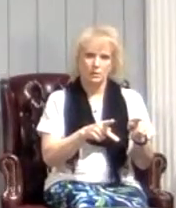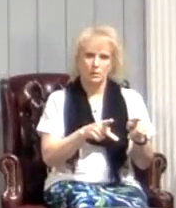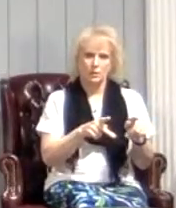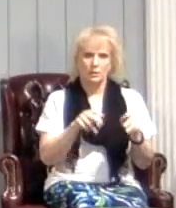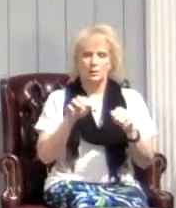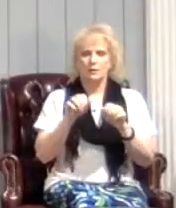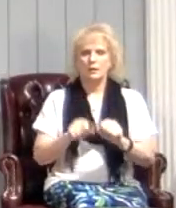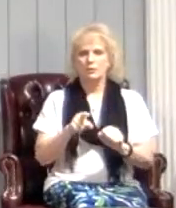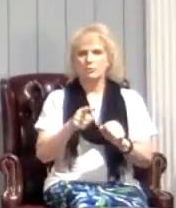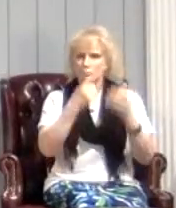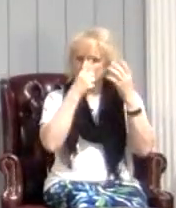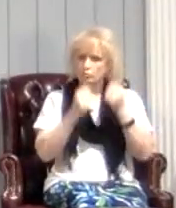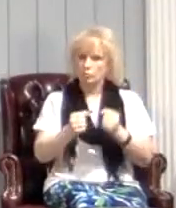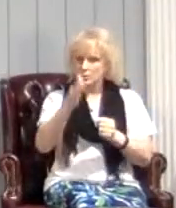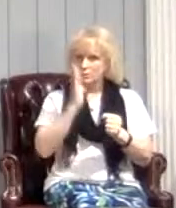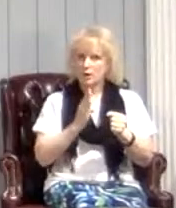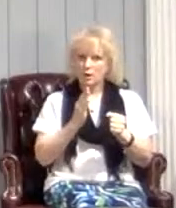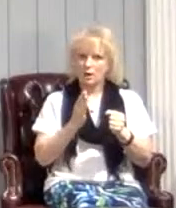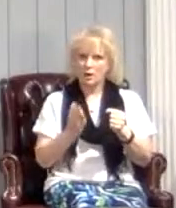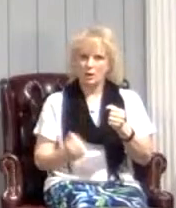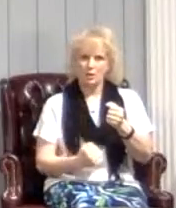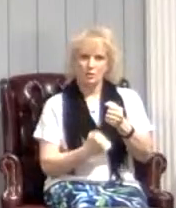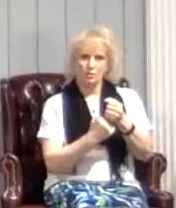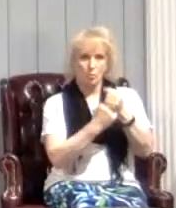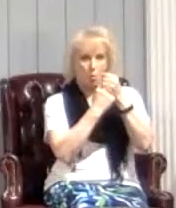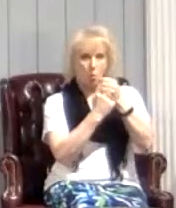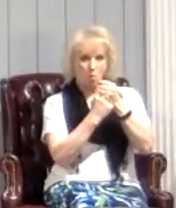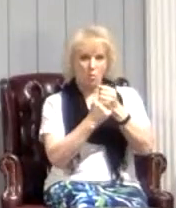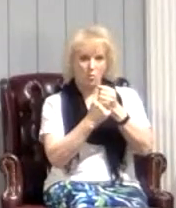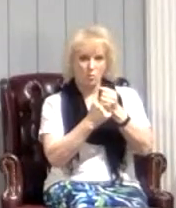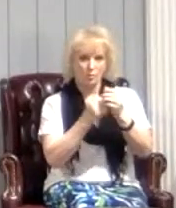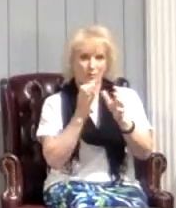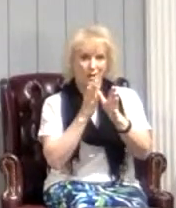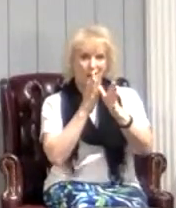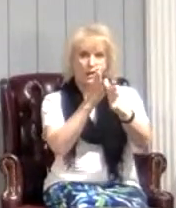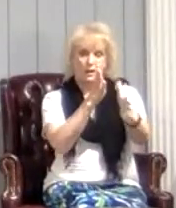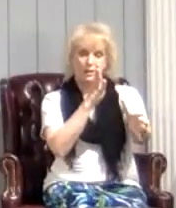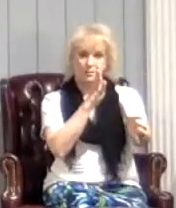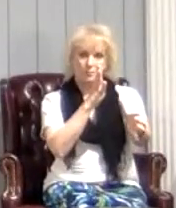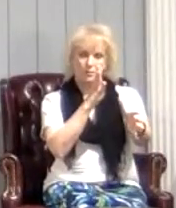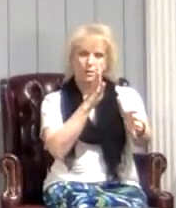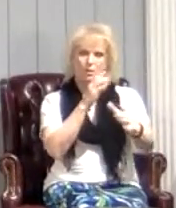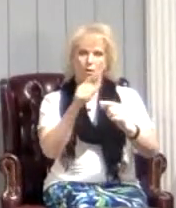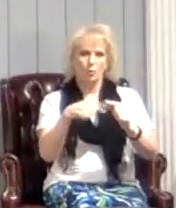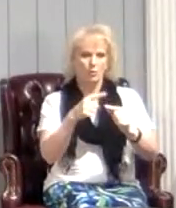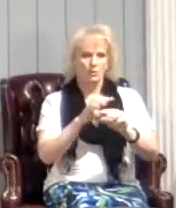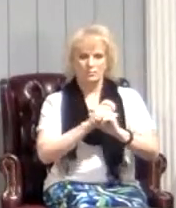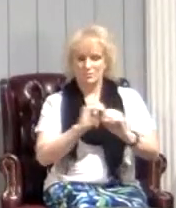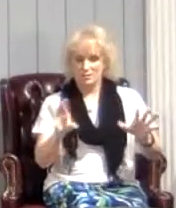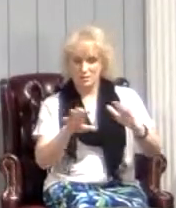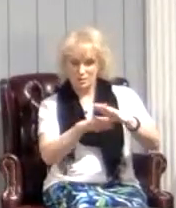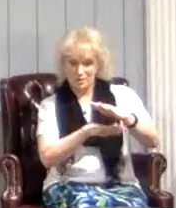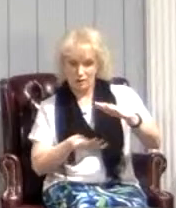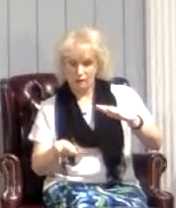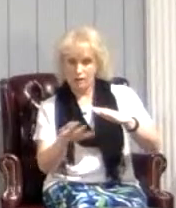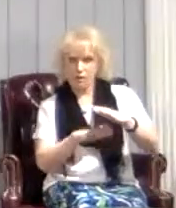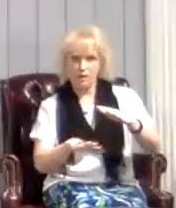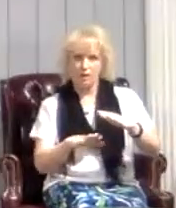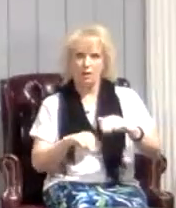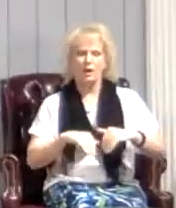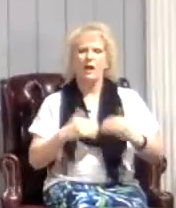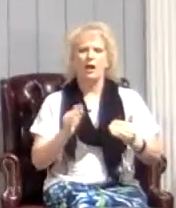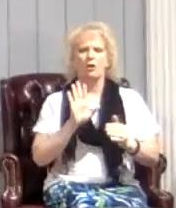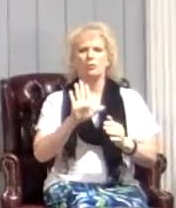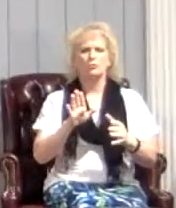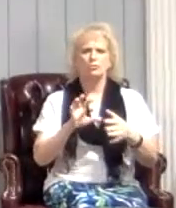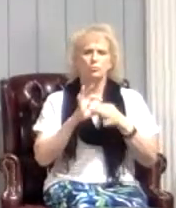limb when there's nobody else underneath you? Do you know you can trust God? How's your